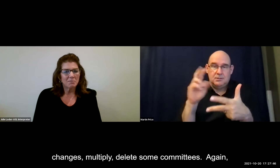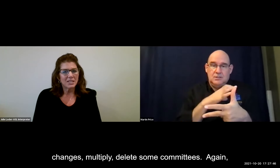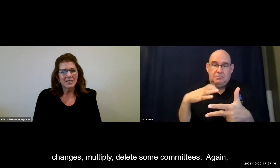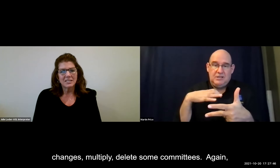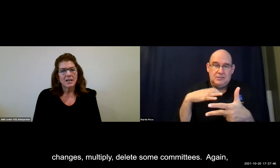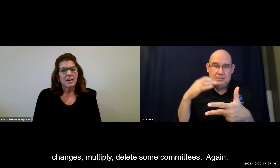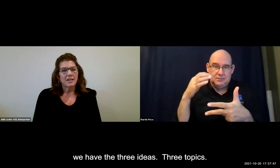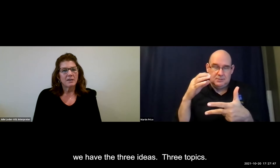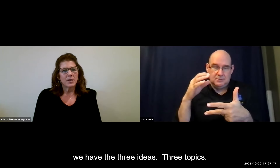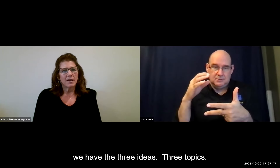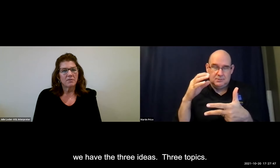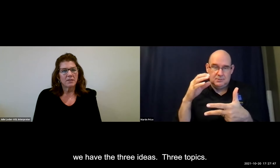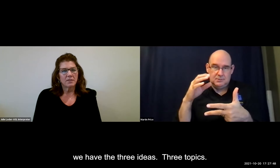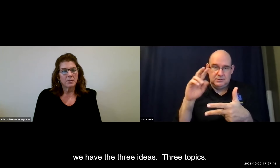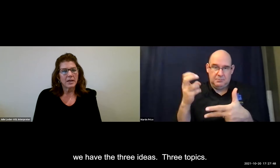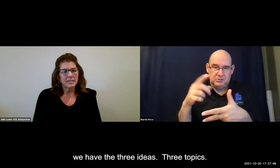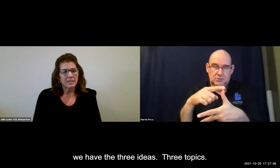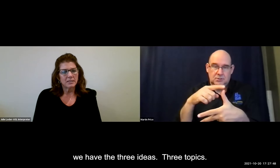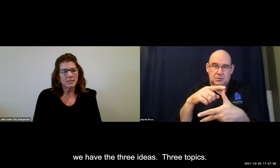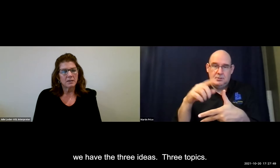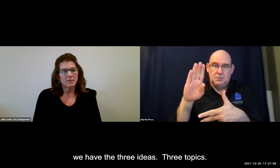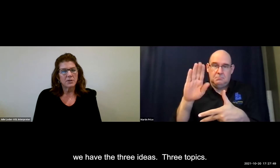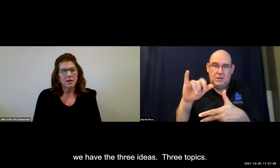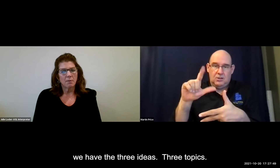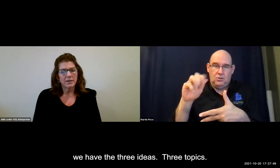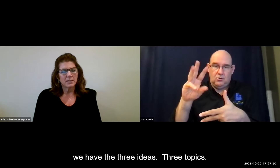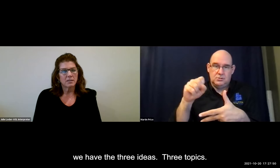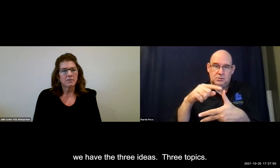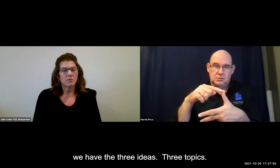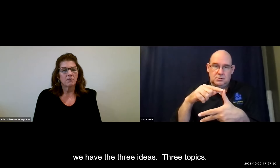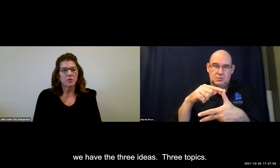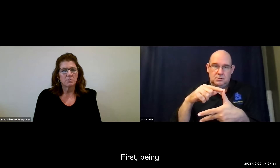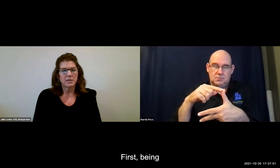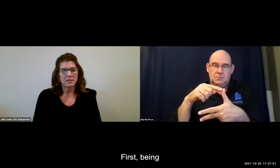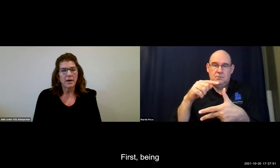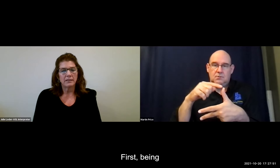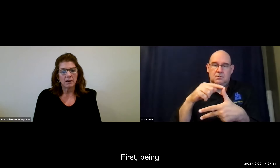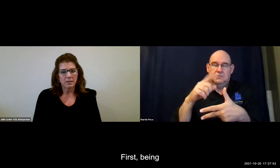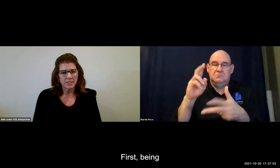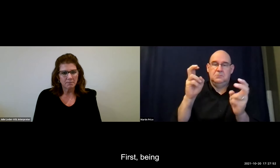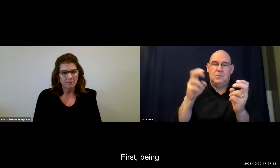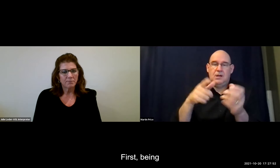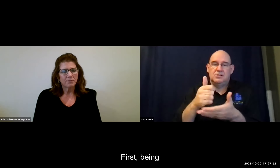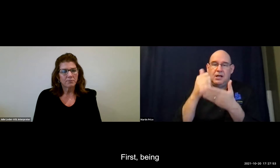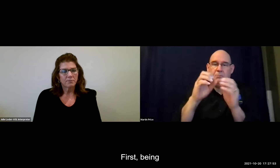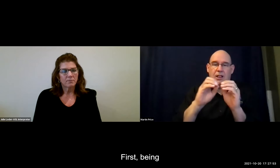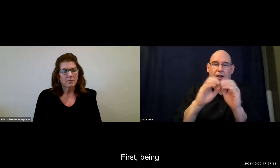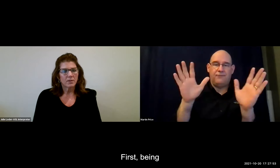delete some committees. Again, we have the 3 ideas, 3 topics. First being bylaws.